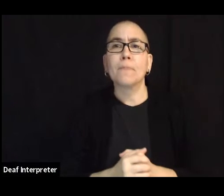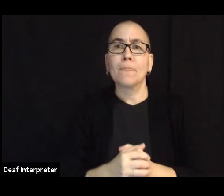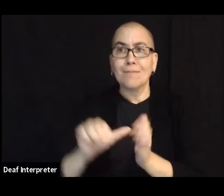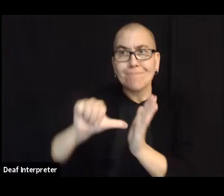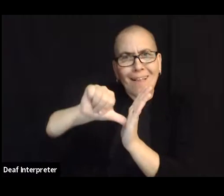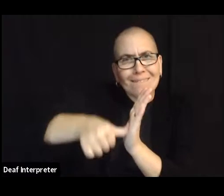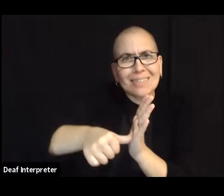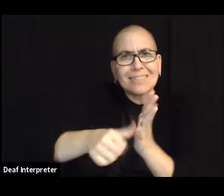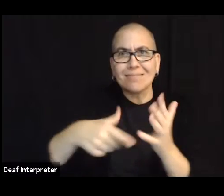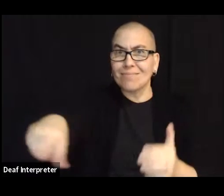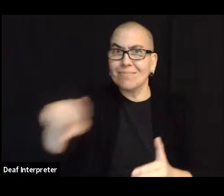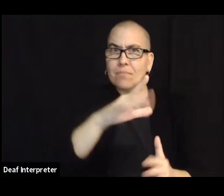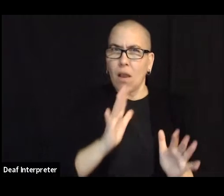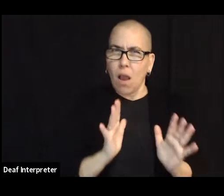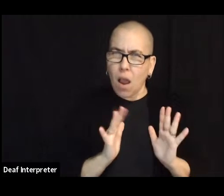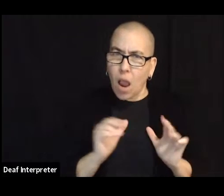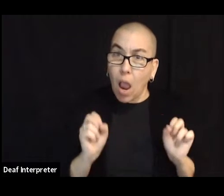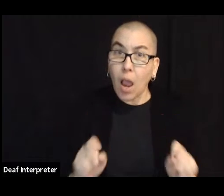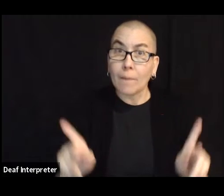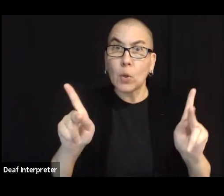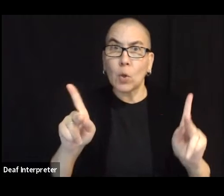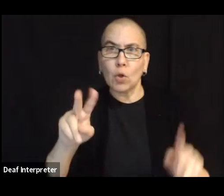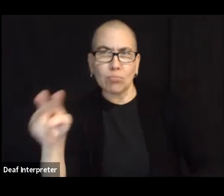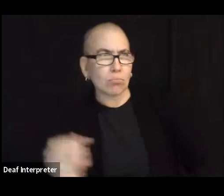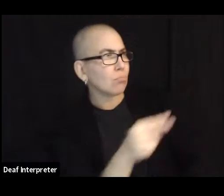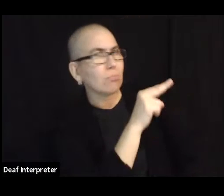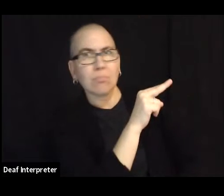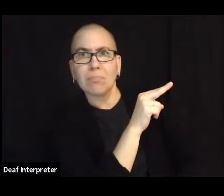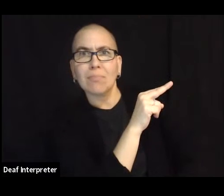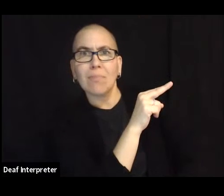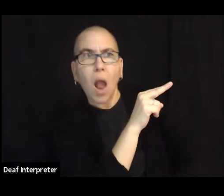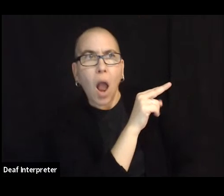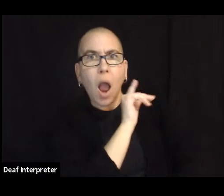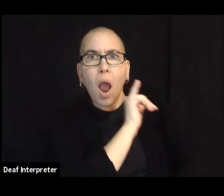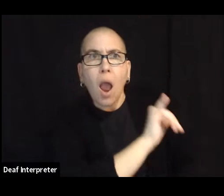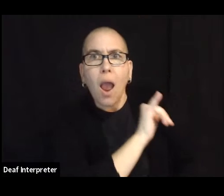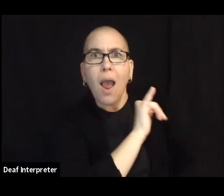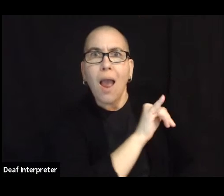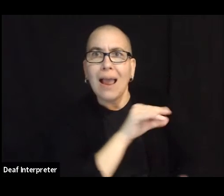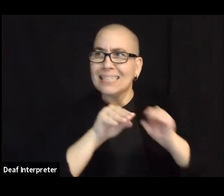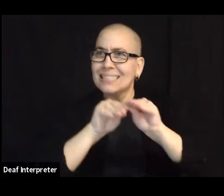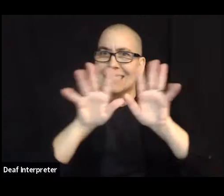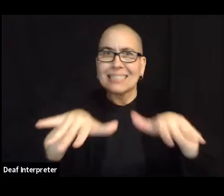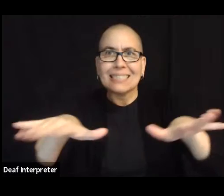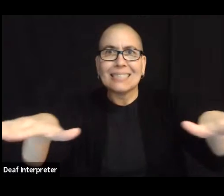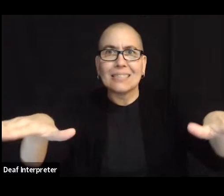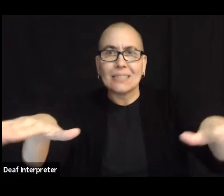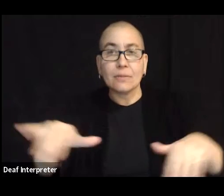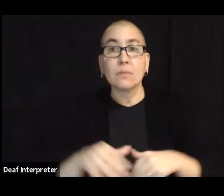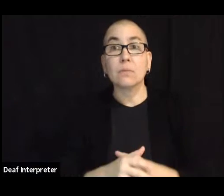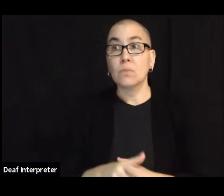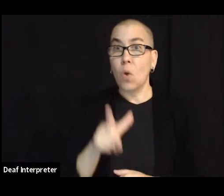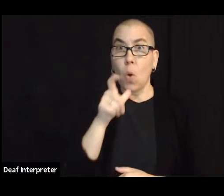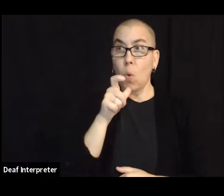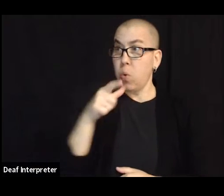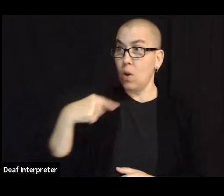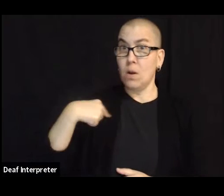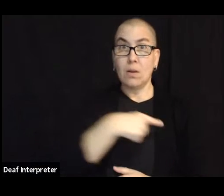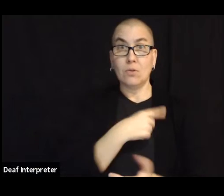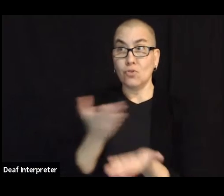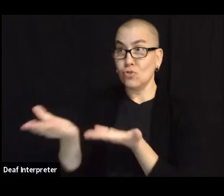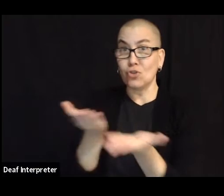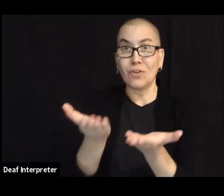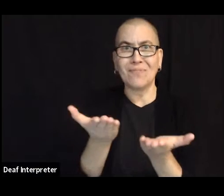be uplifted, democratizing data, and create space for the people we serve to raise important questions.